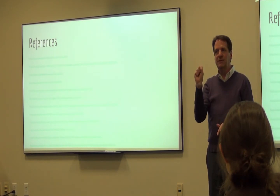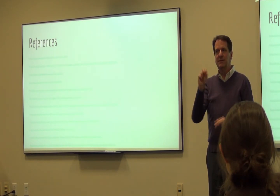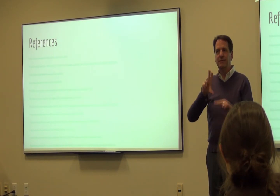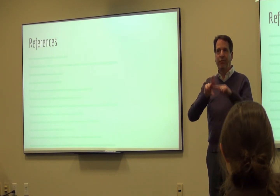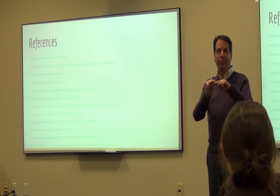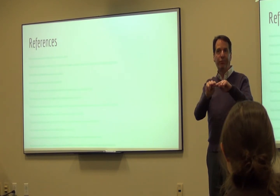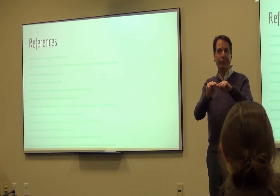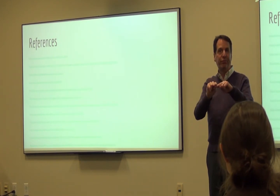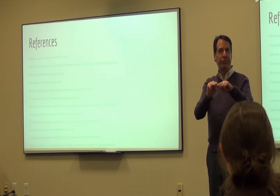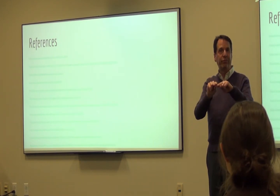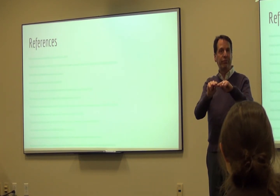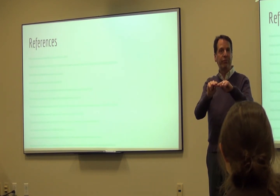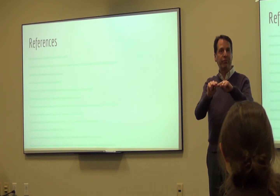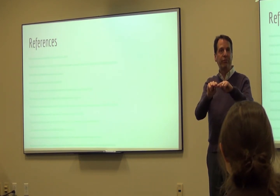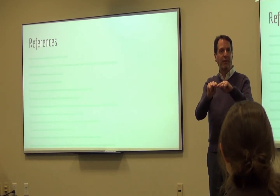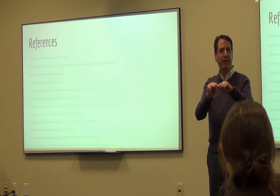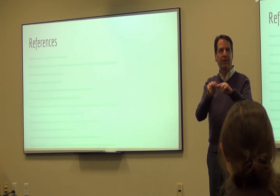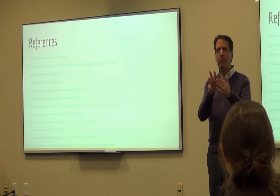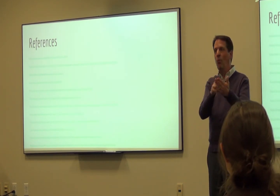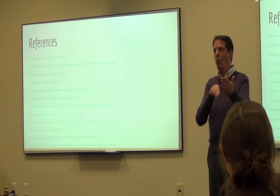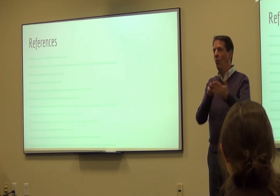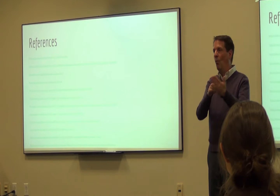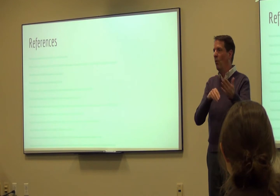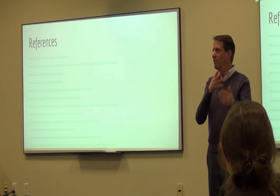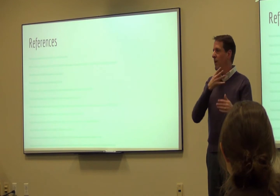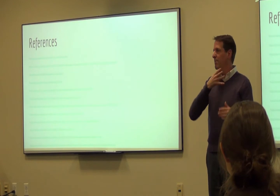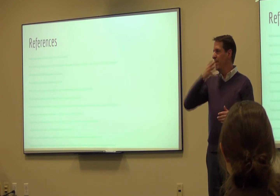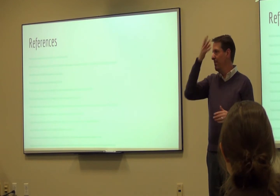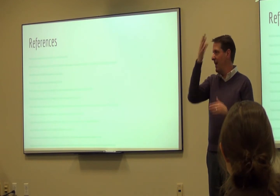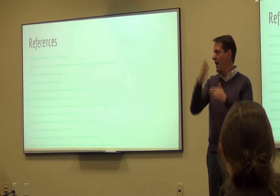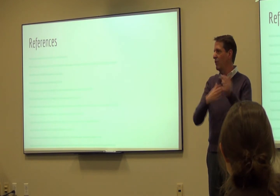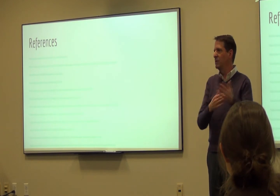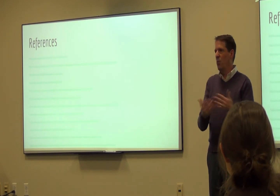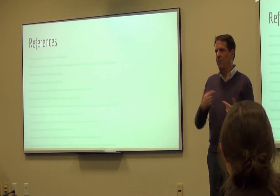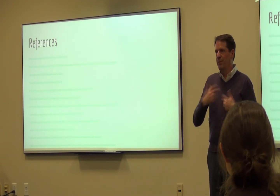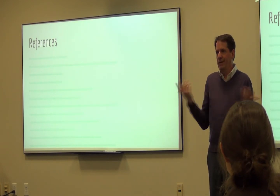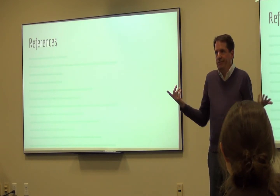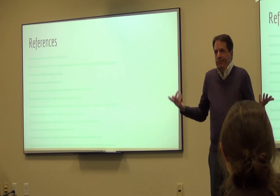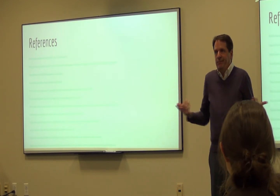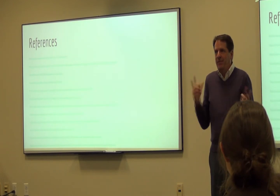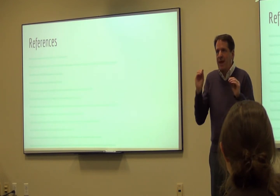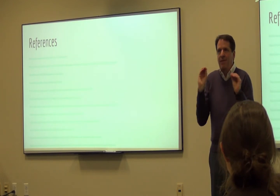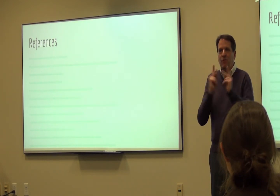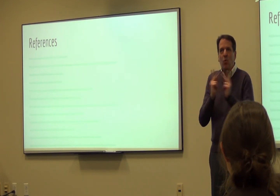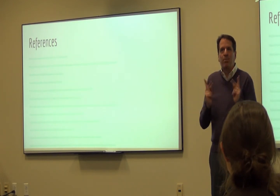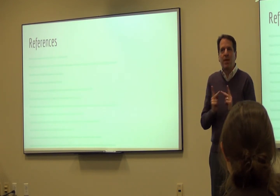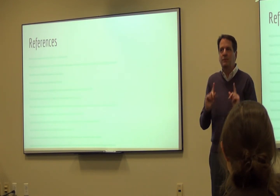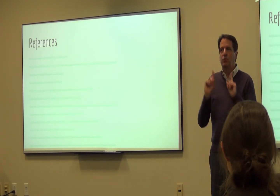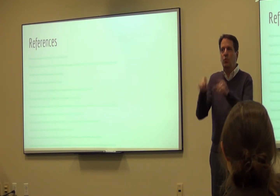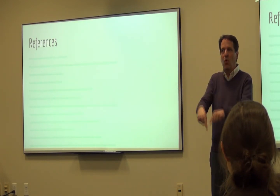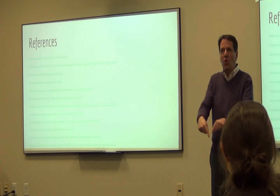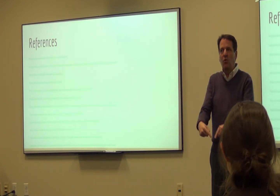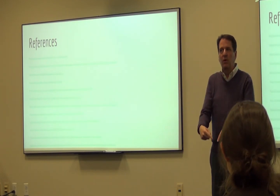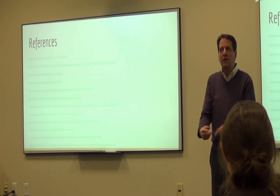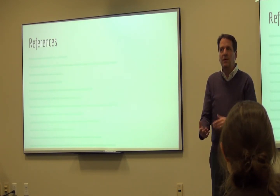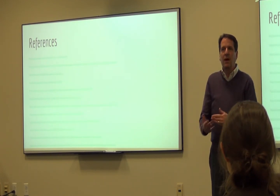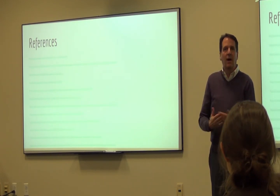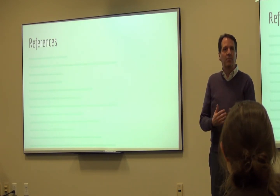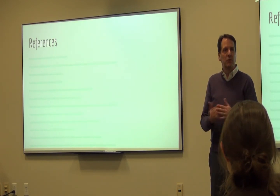they call them leeches because they're just leeching off of their parents because the job market isn't abundant as it once was and they don't